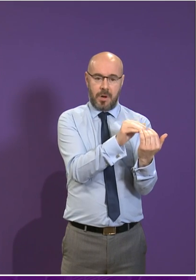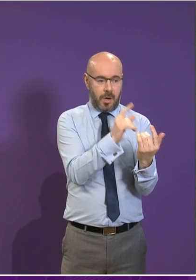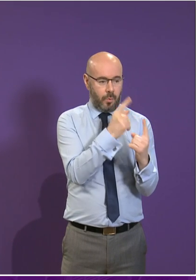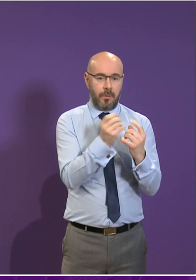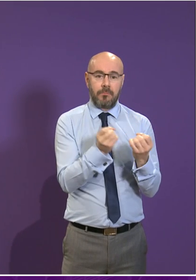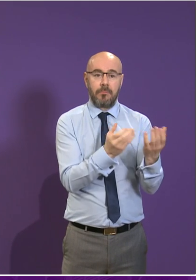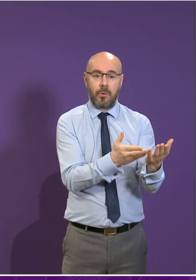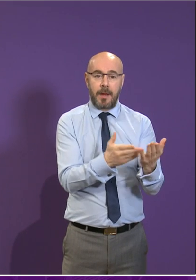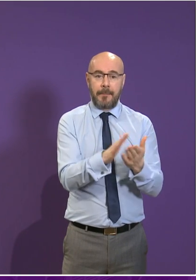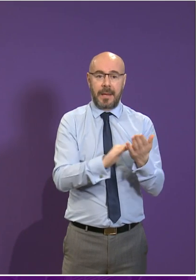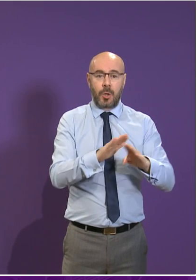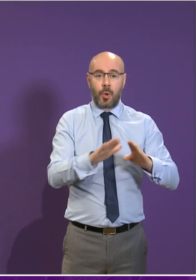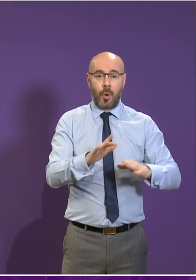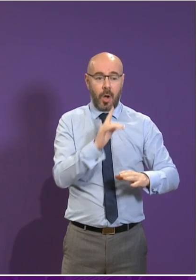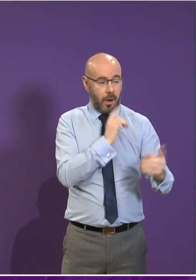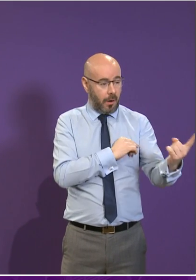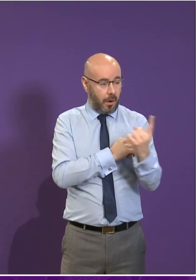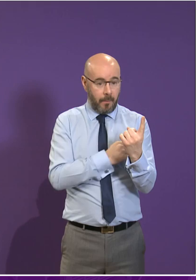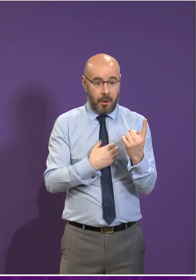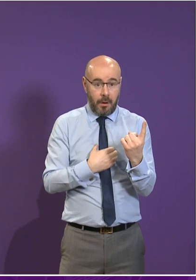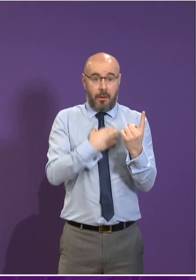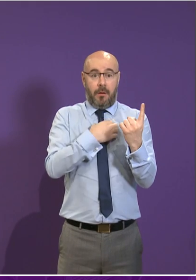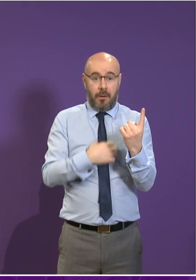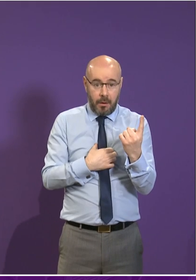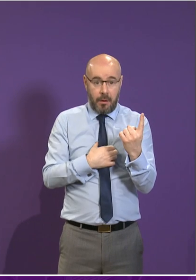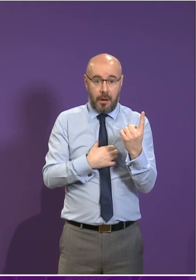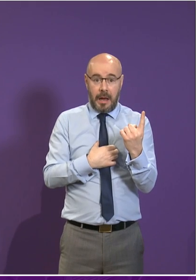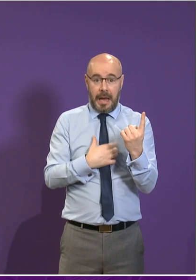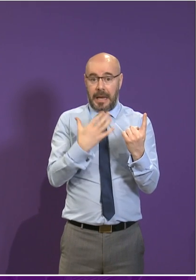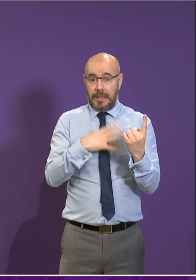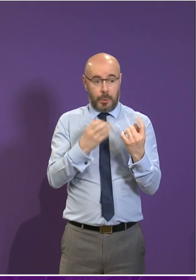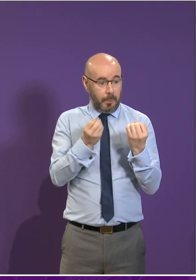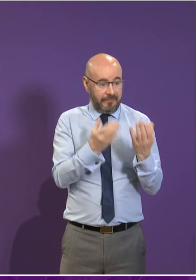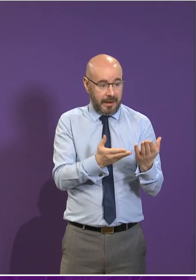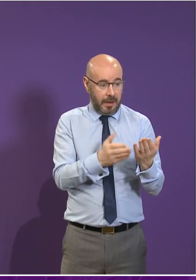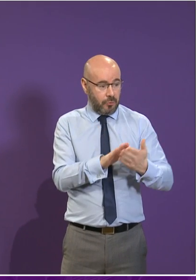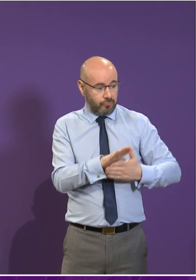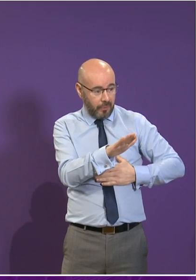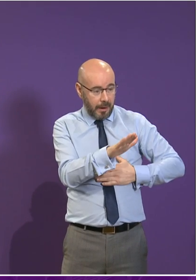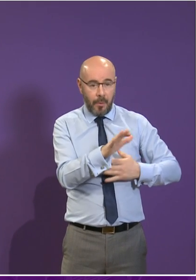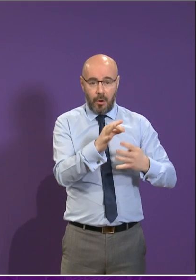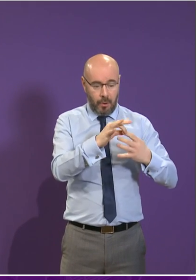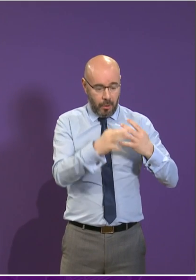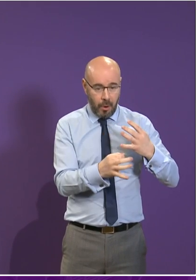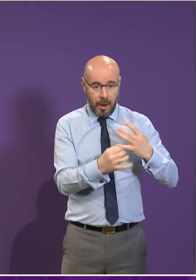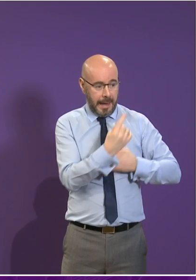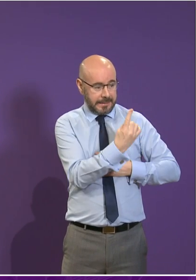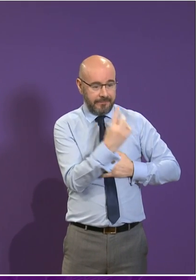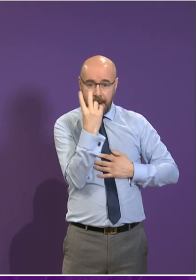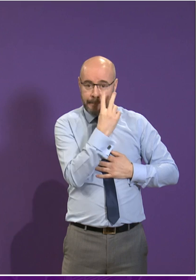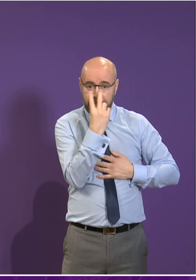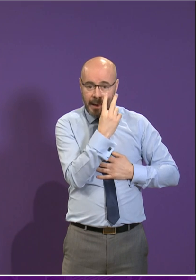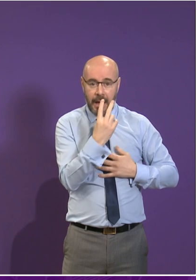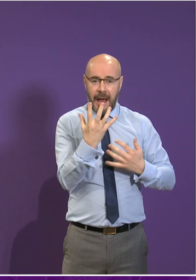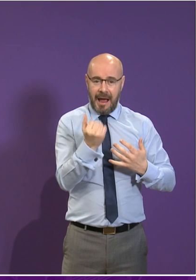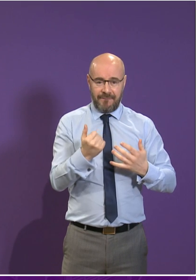come as a surprise halfway through the year that you suddenly notice that that student needs a ramp or that student's blind. It's